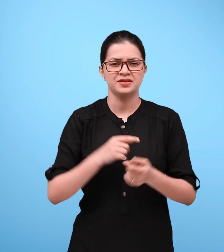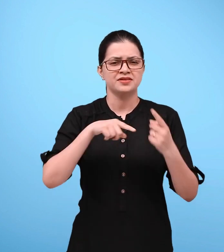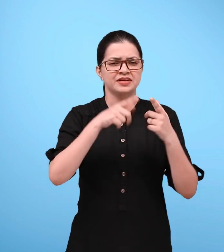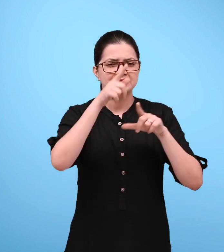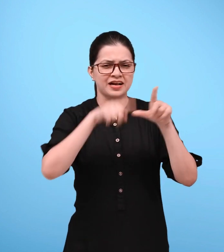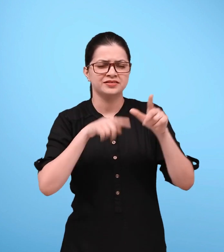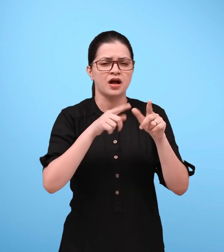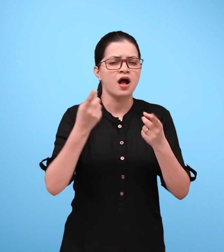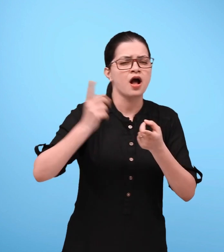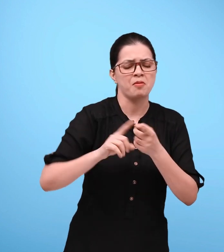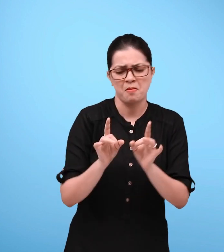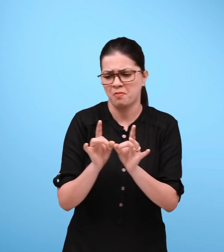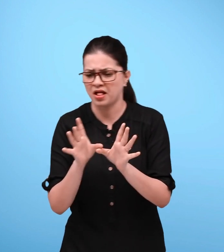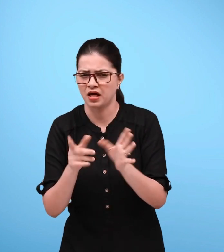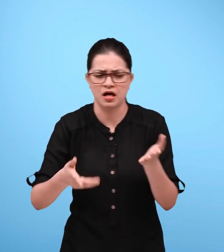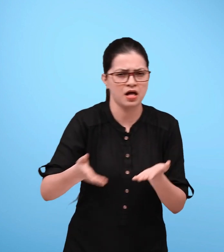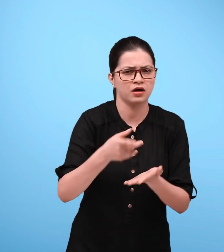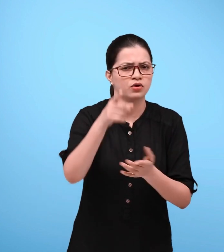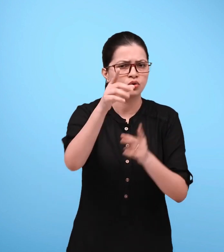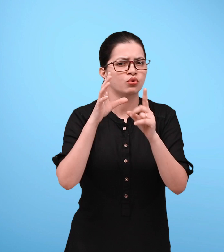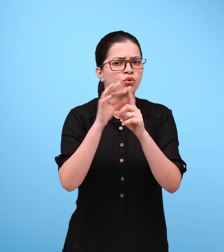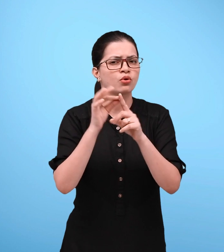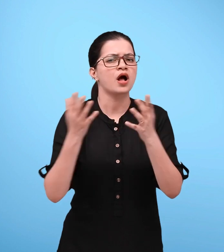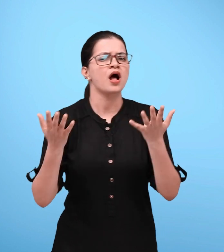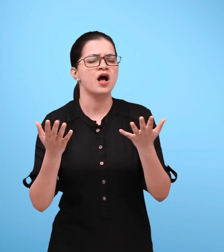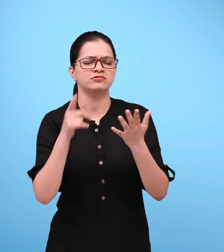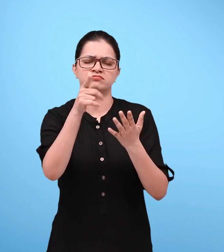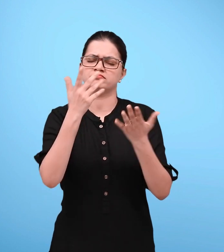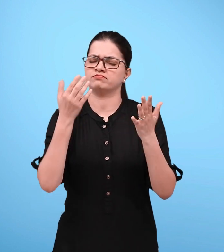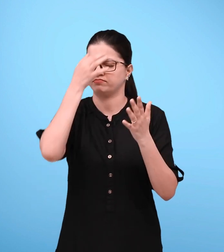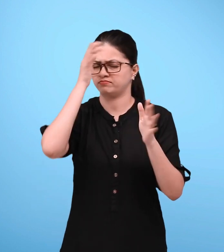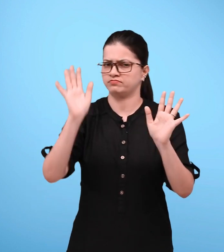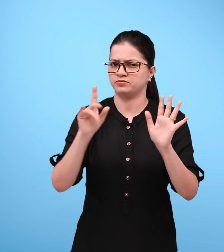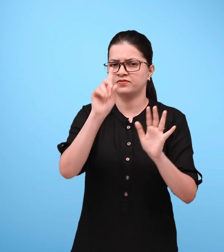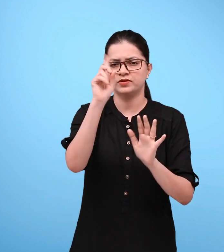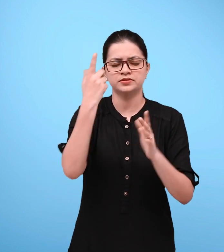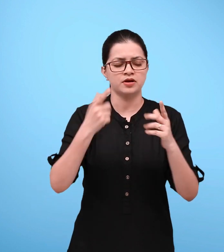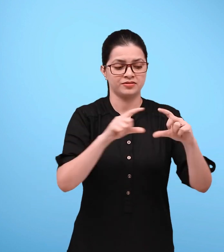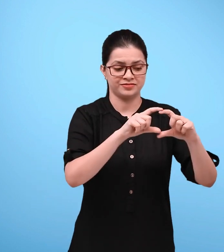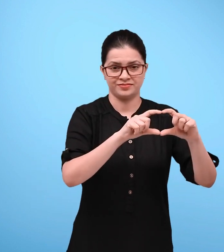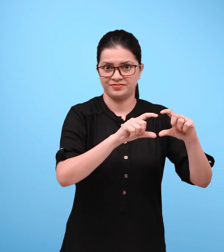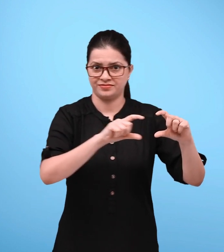In such cases, you should avoid taking measurements from the zero mark of the